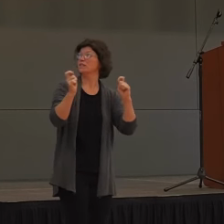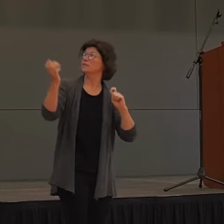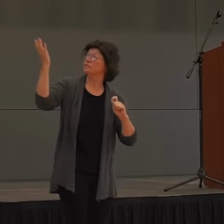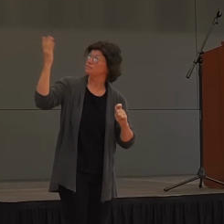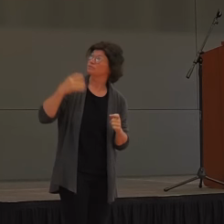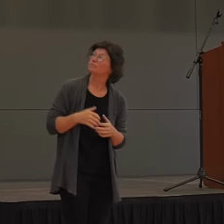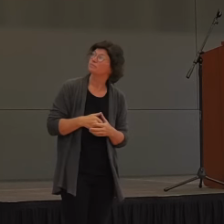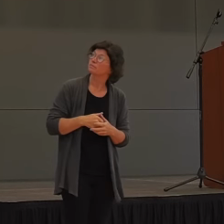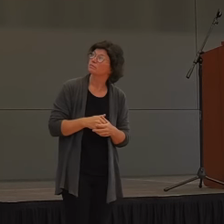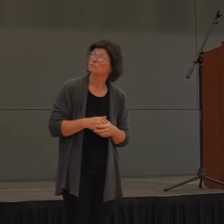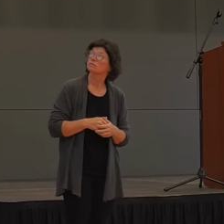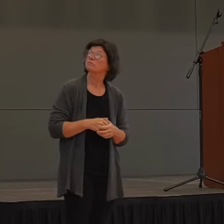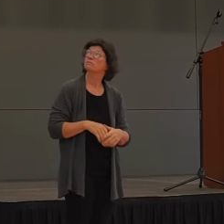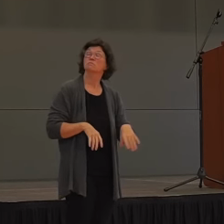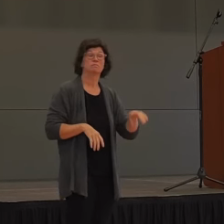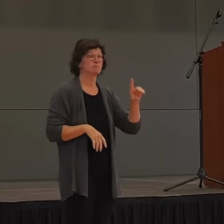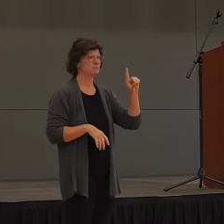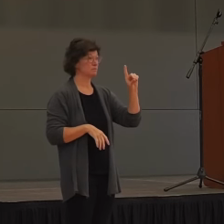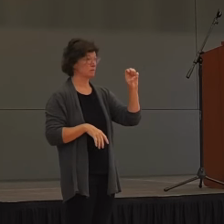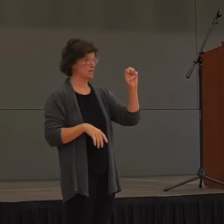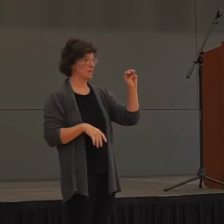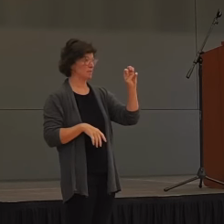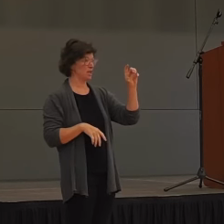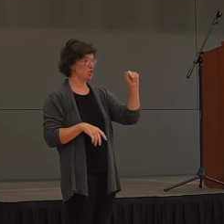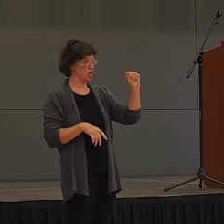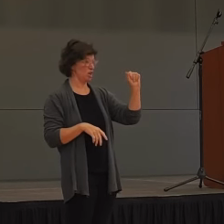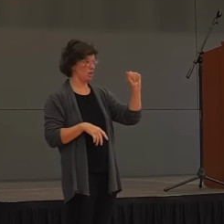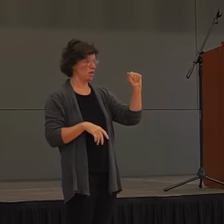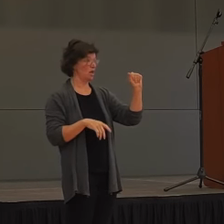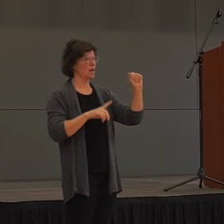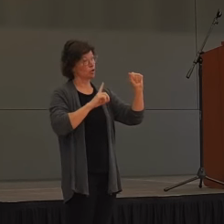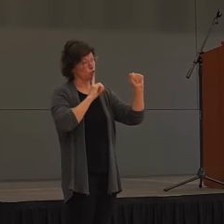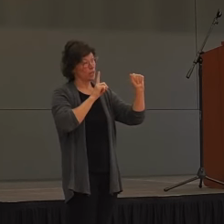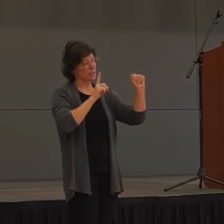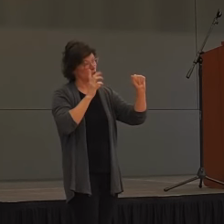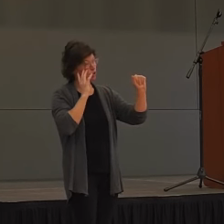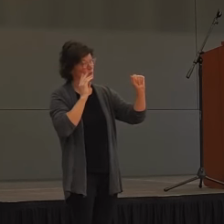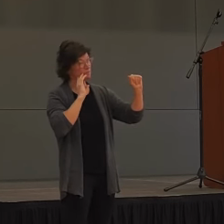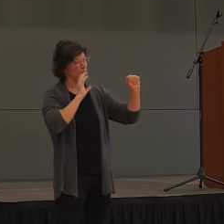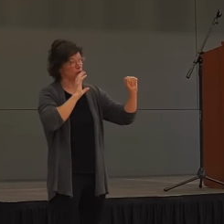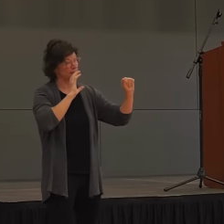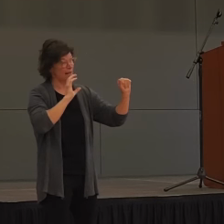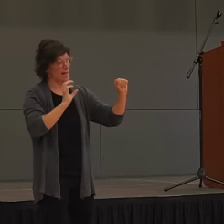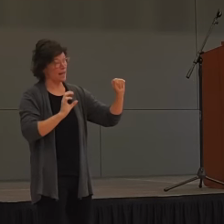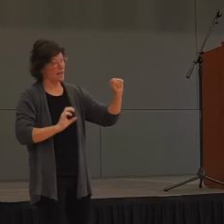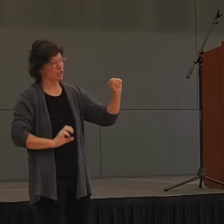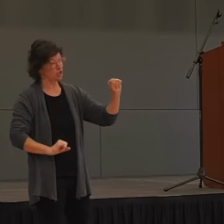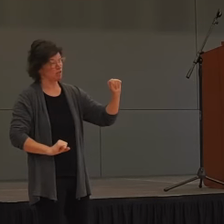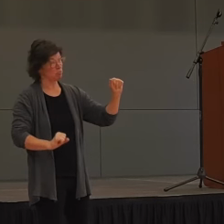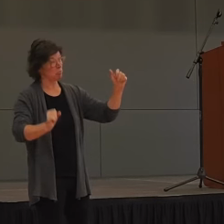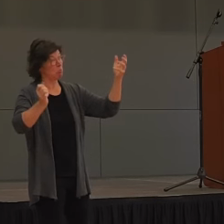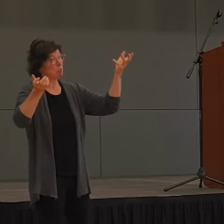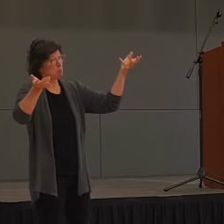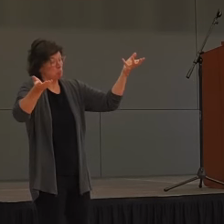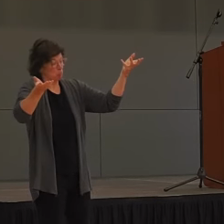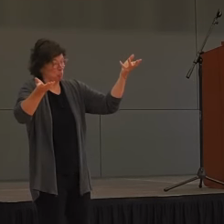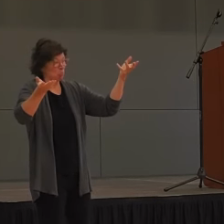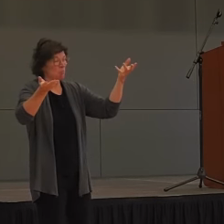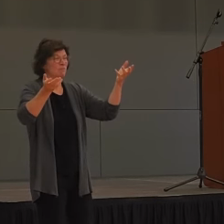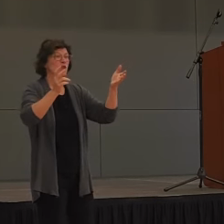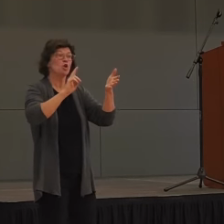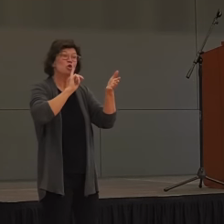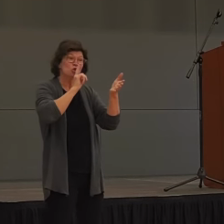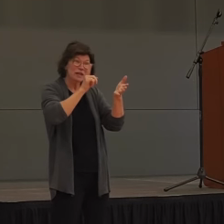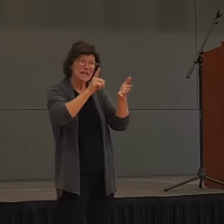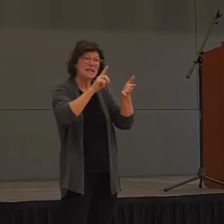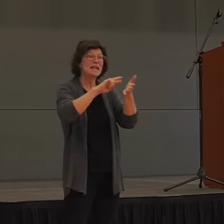experience dementia, and I might add to experience aging, is possibly to see the